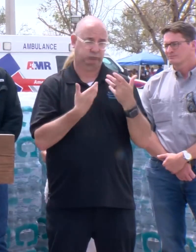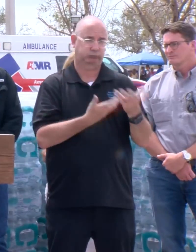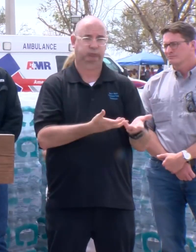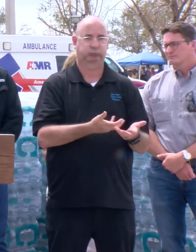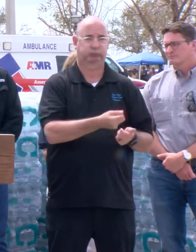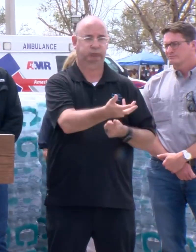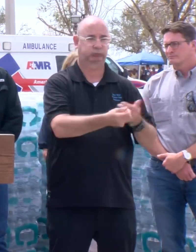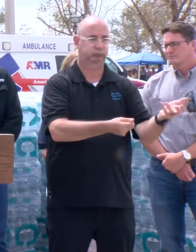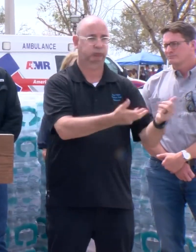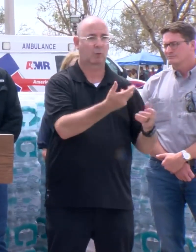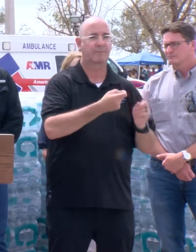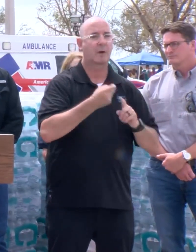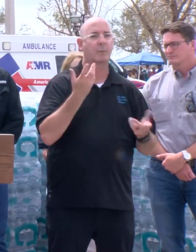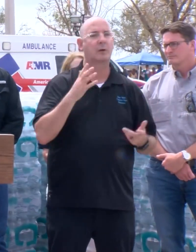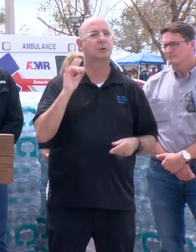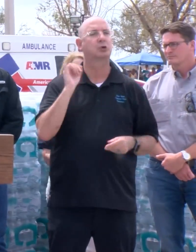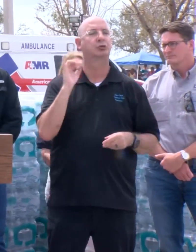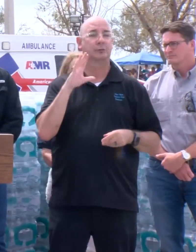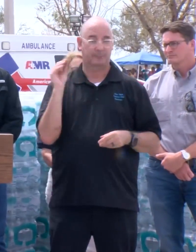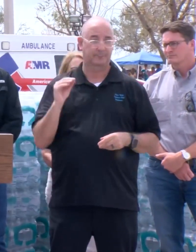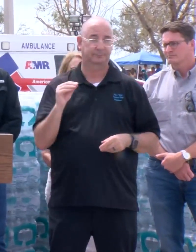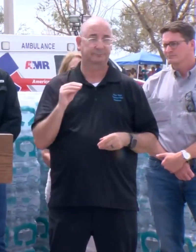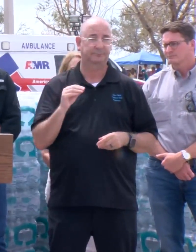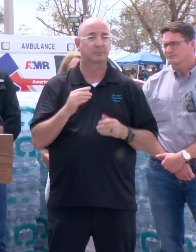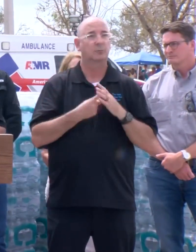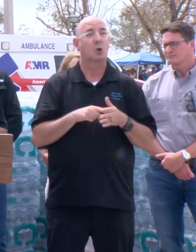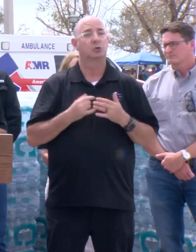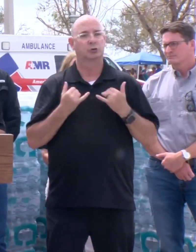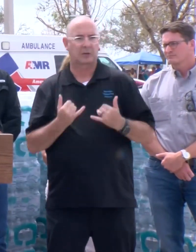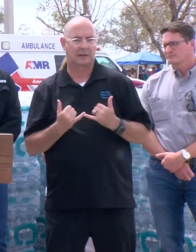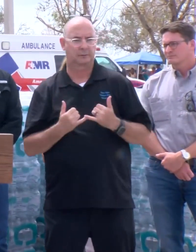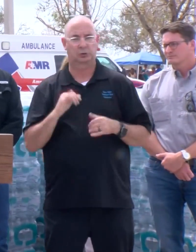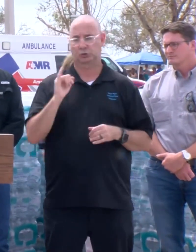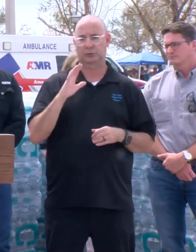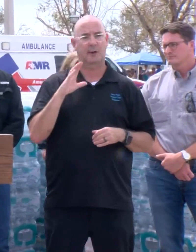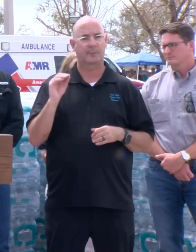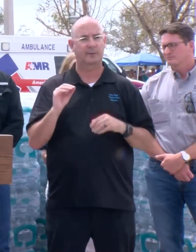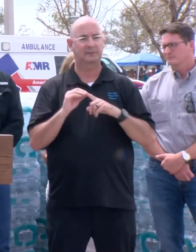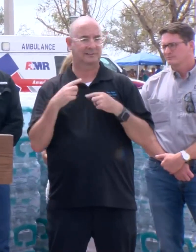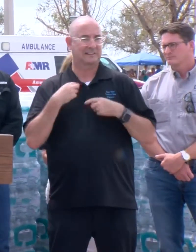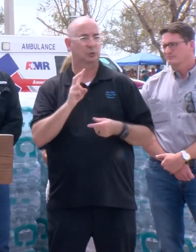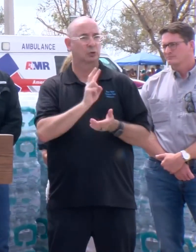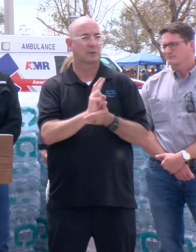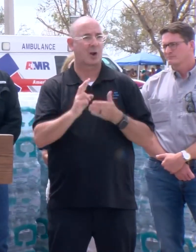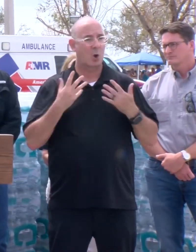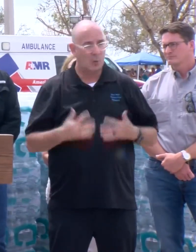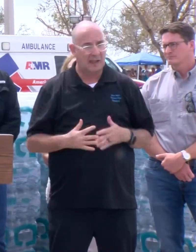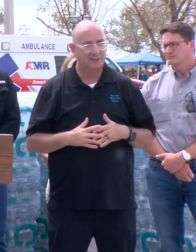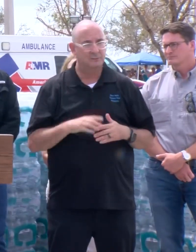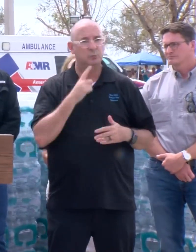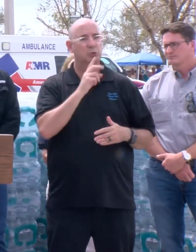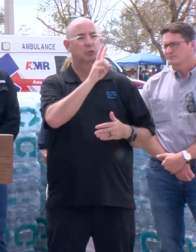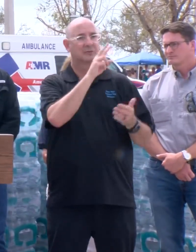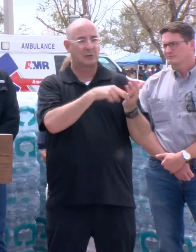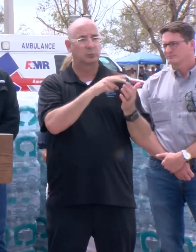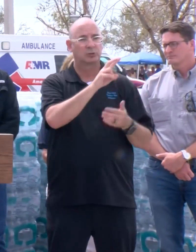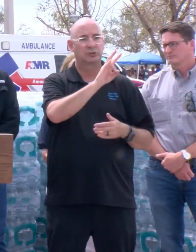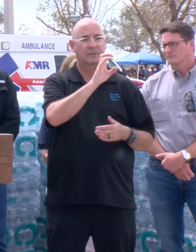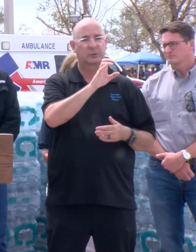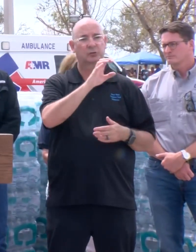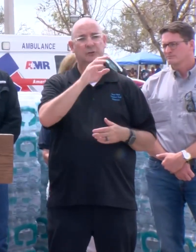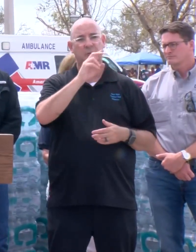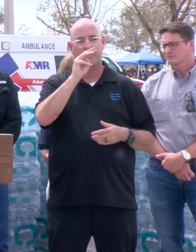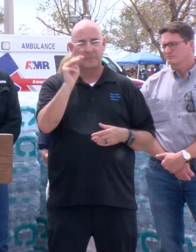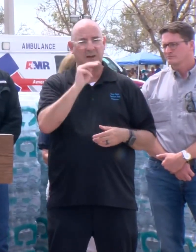companies. As of today, insurance companies since 2 weeks ago have already paid out $207 million worth of